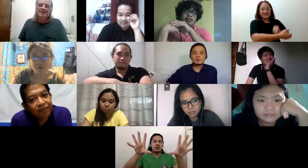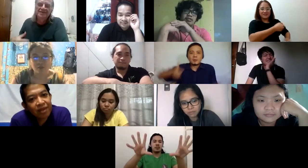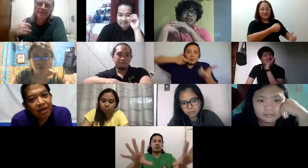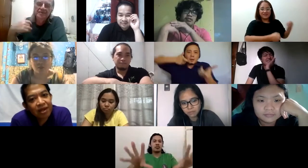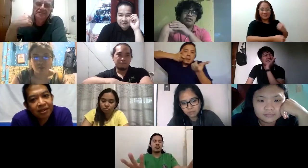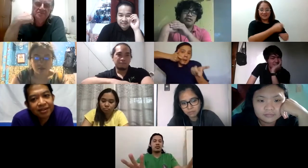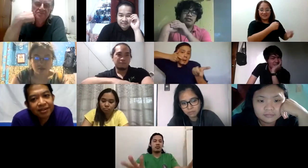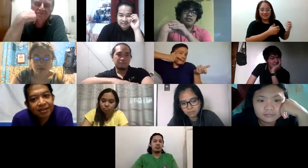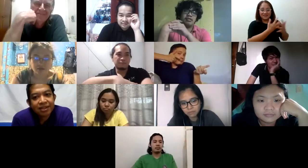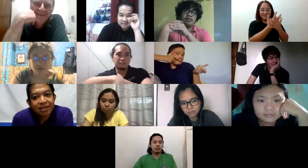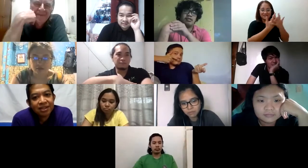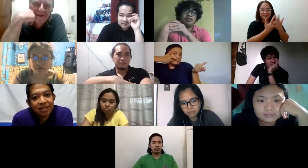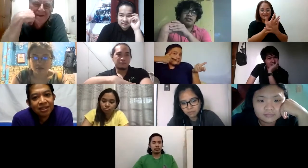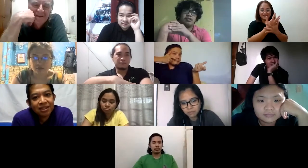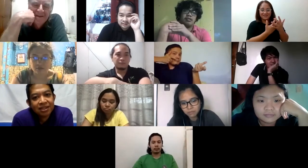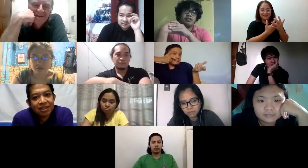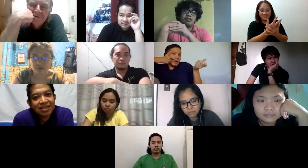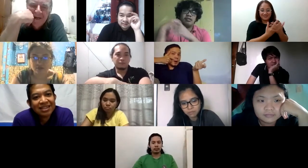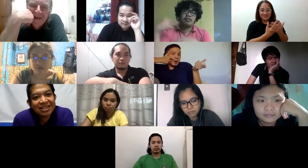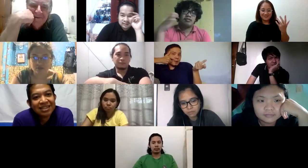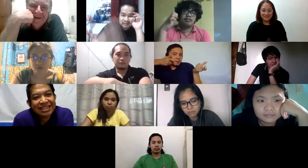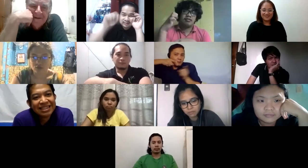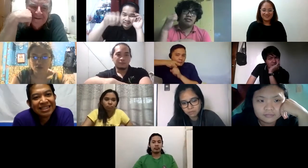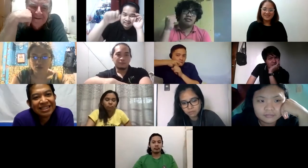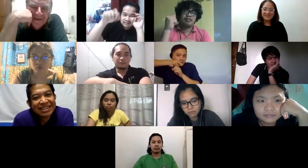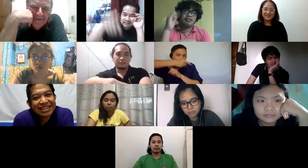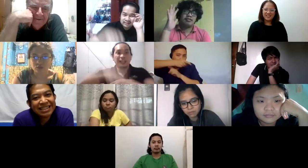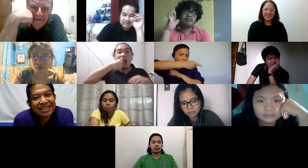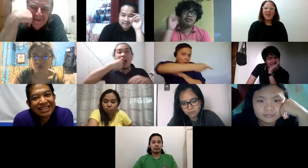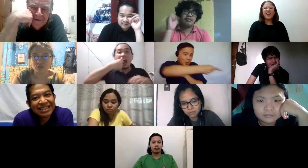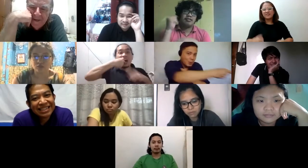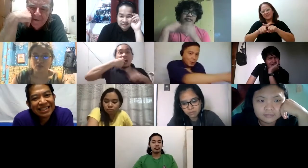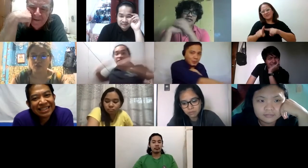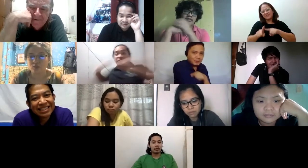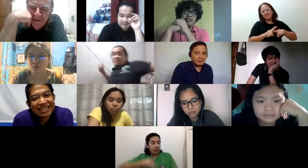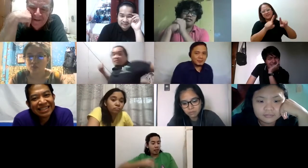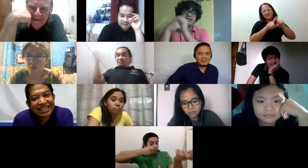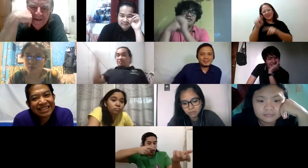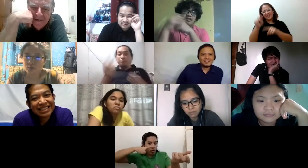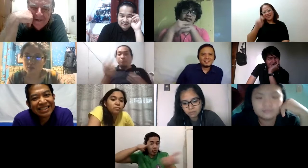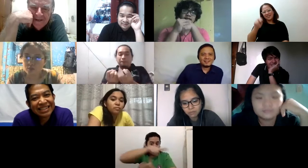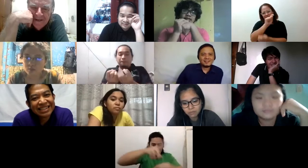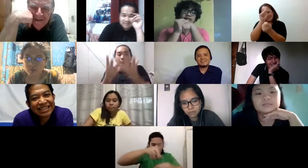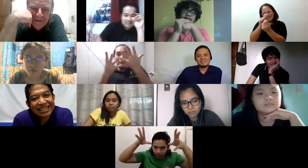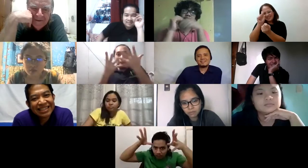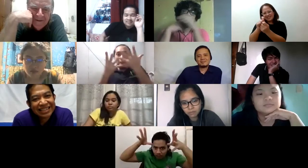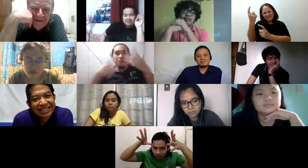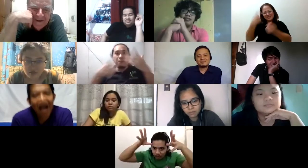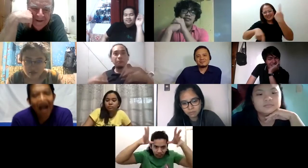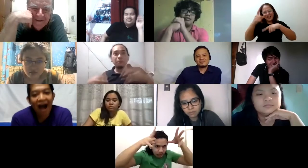So these are kind of things that you need to specify in signing that you don't need to specify in